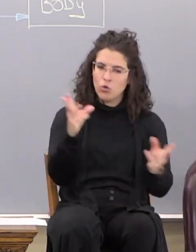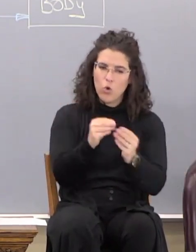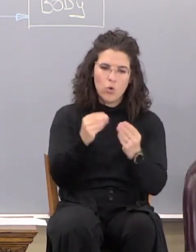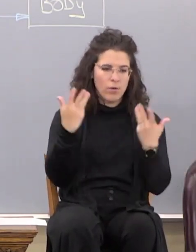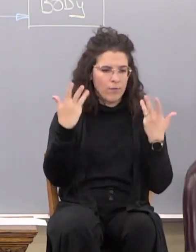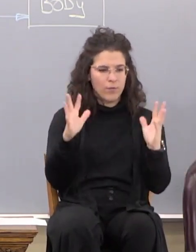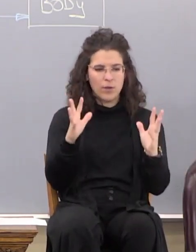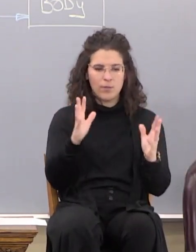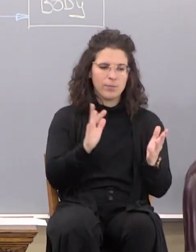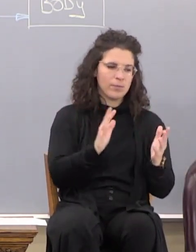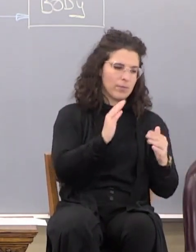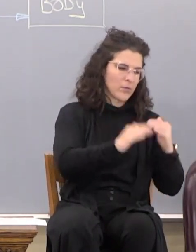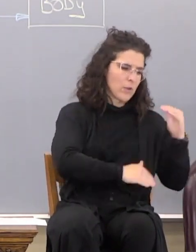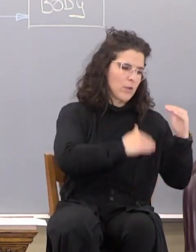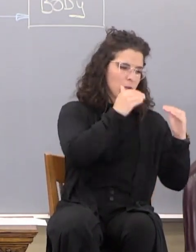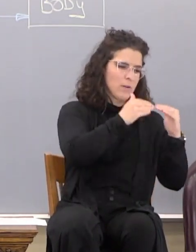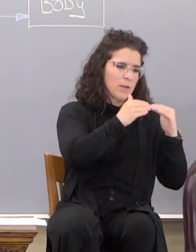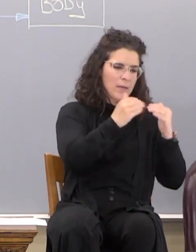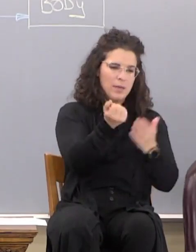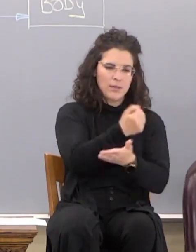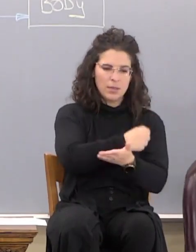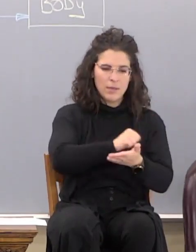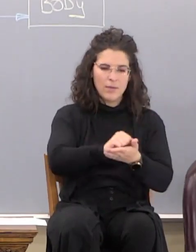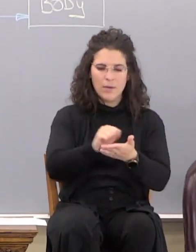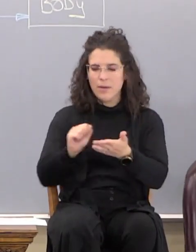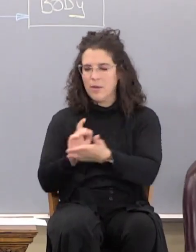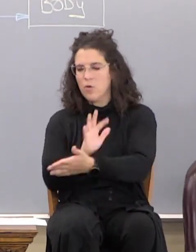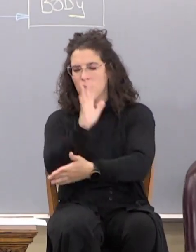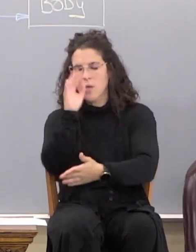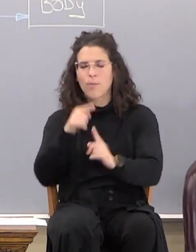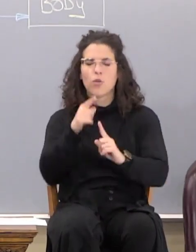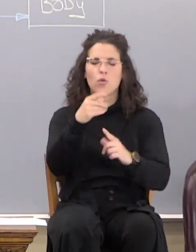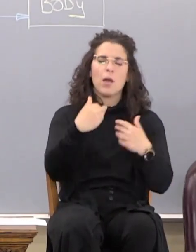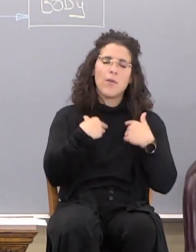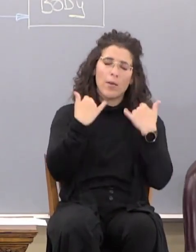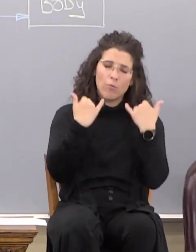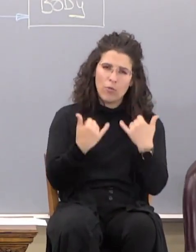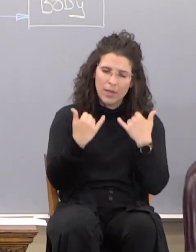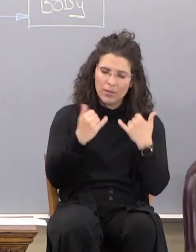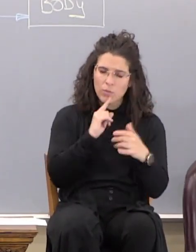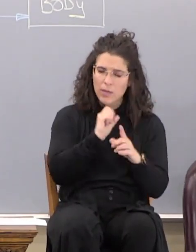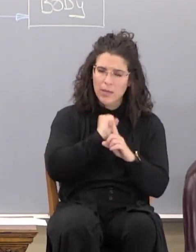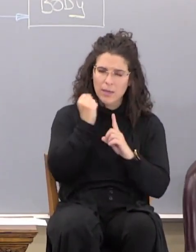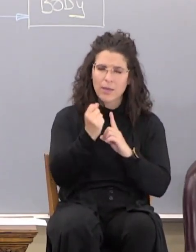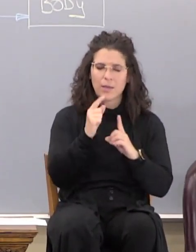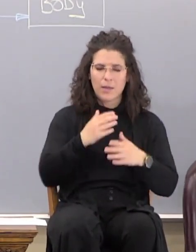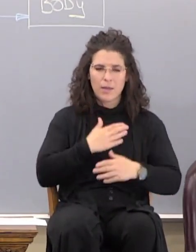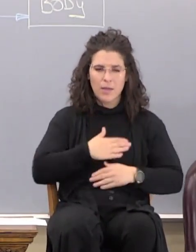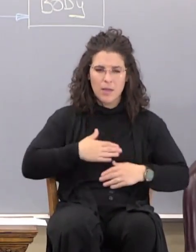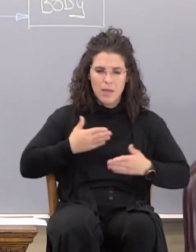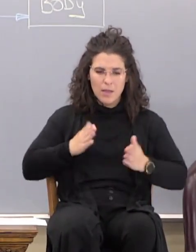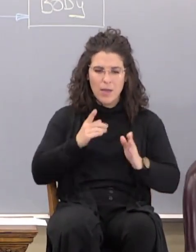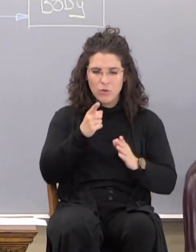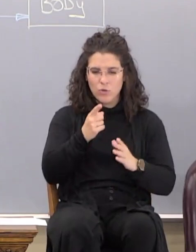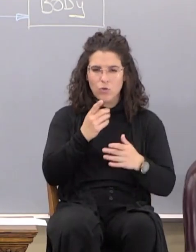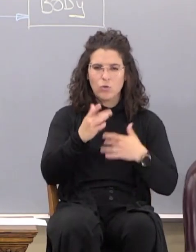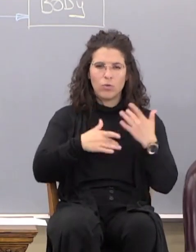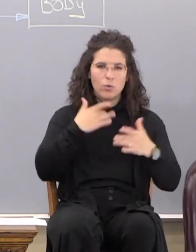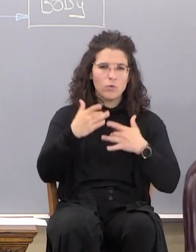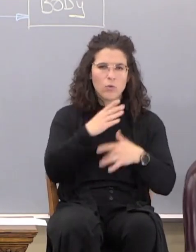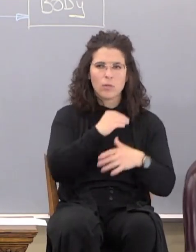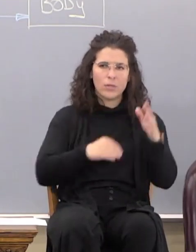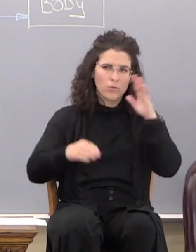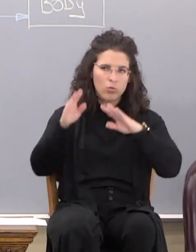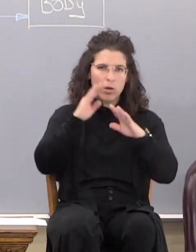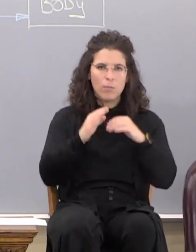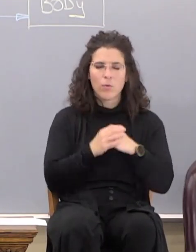justification, sanctification, glorification, you have a present reality that all that allows you to rejoice in trouble.